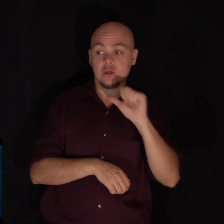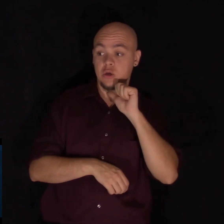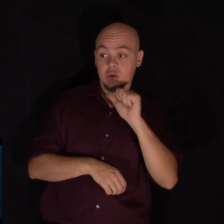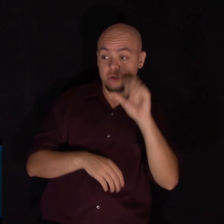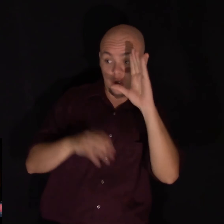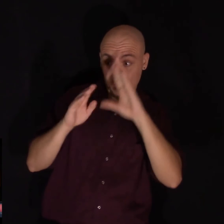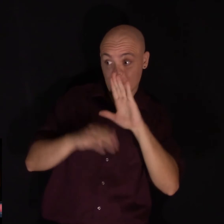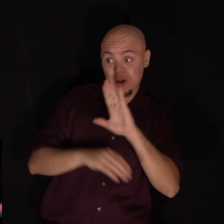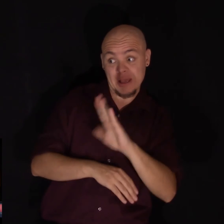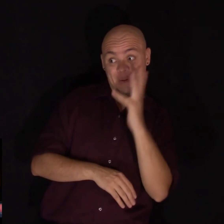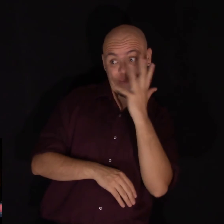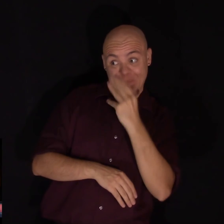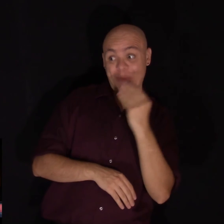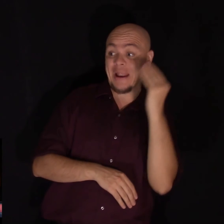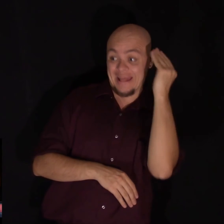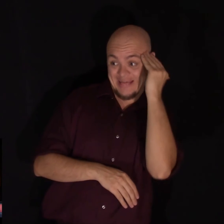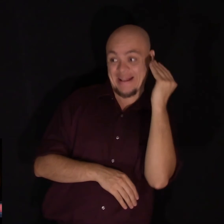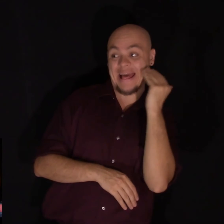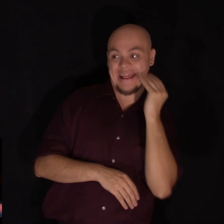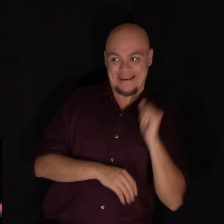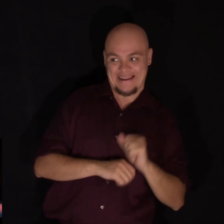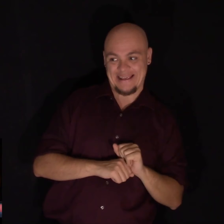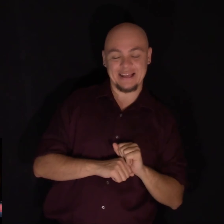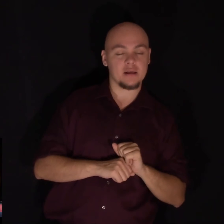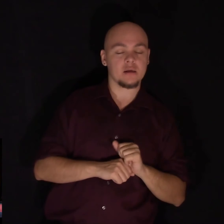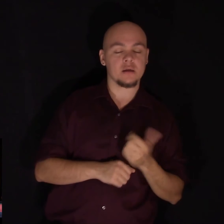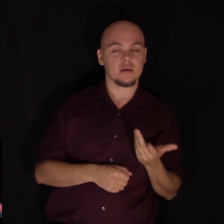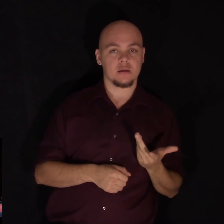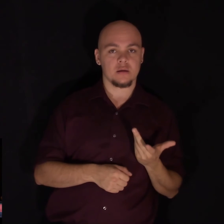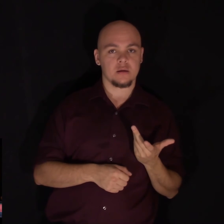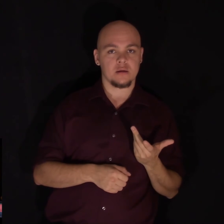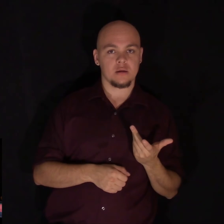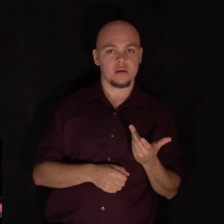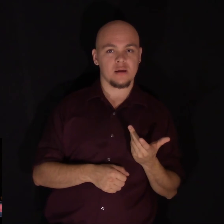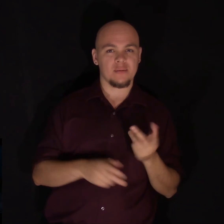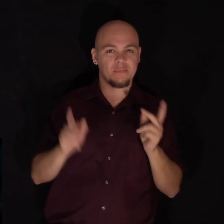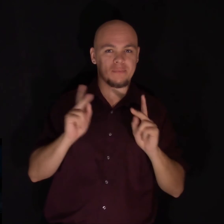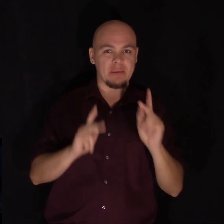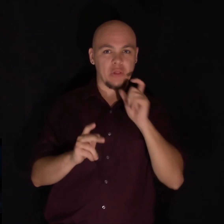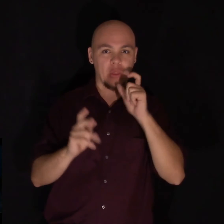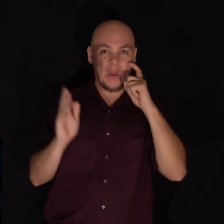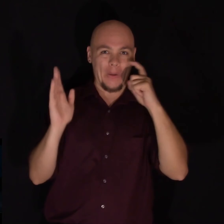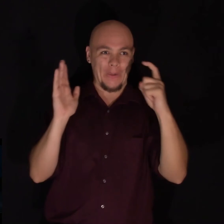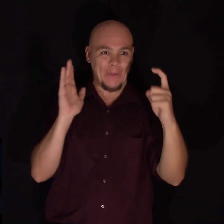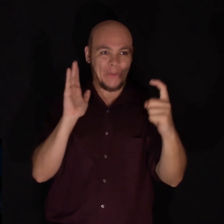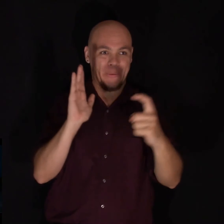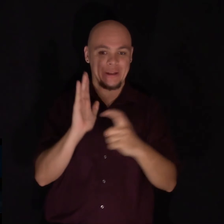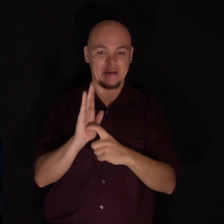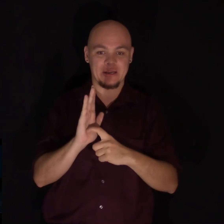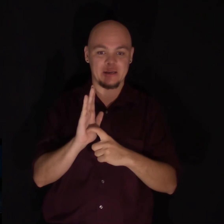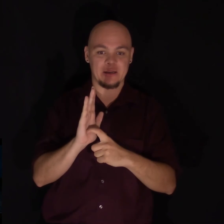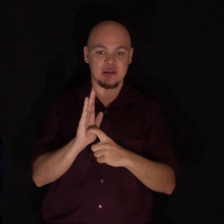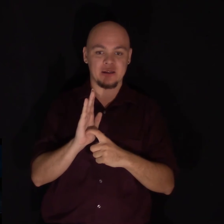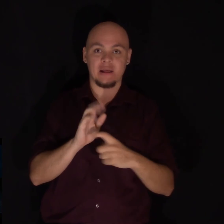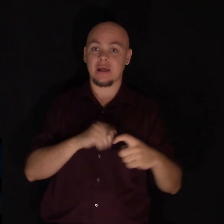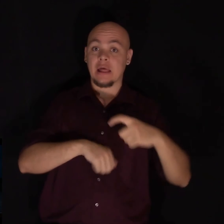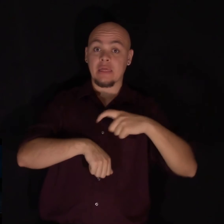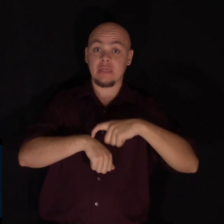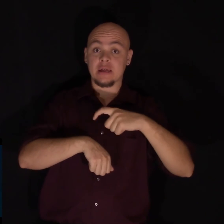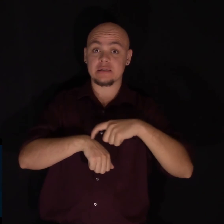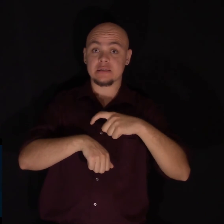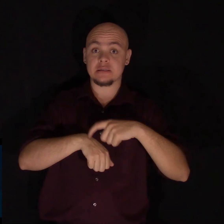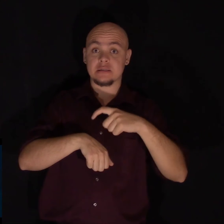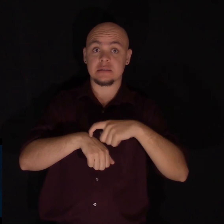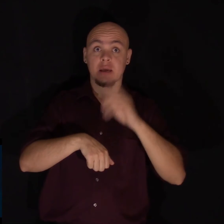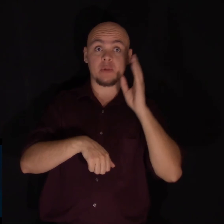little head about it. Okay? No one seems to notice that referencing the time horizon is a